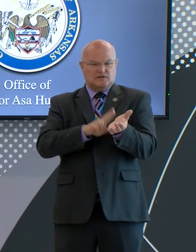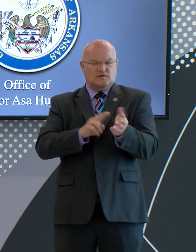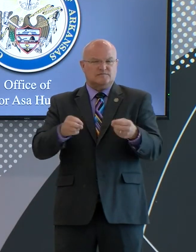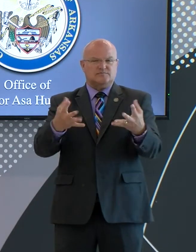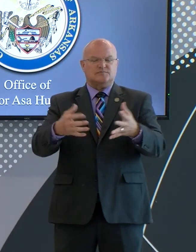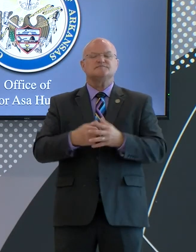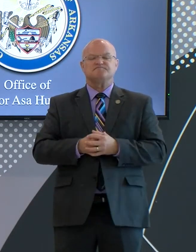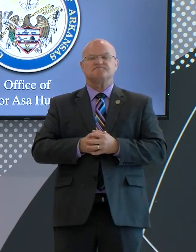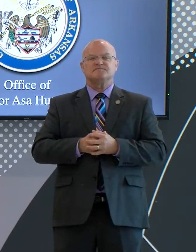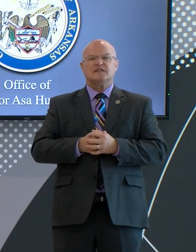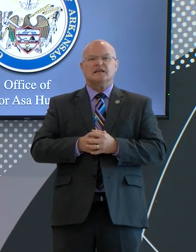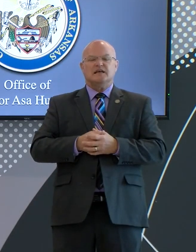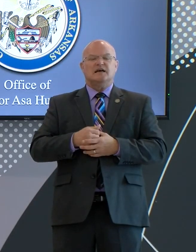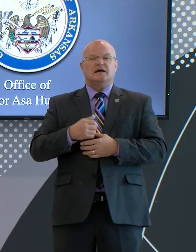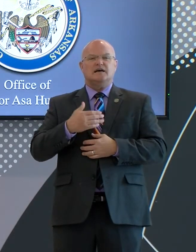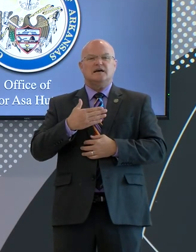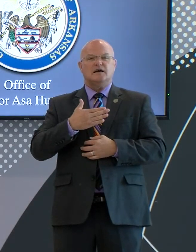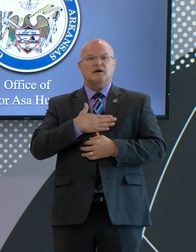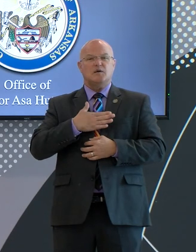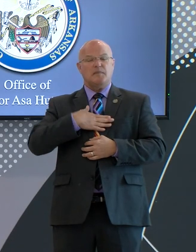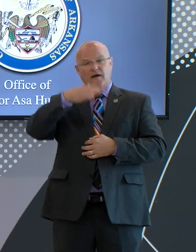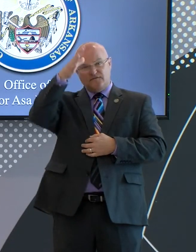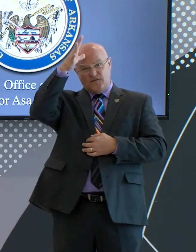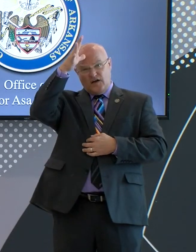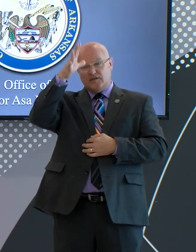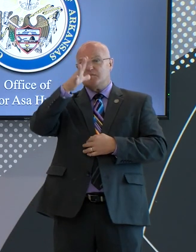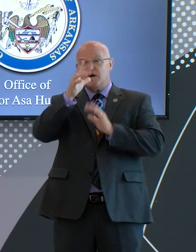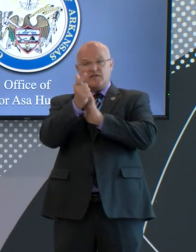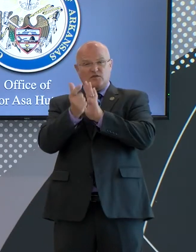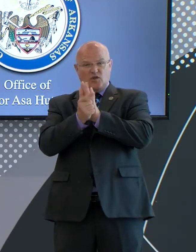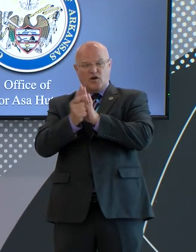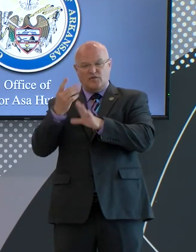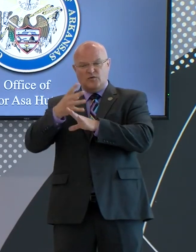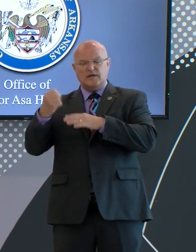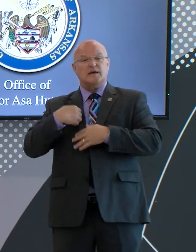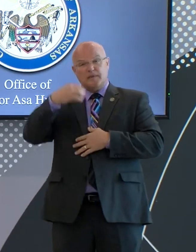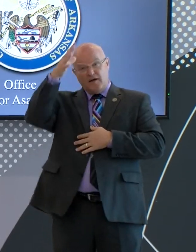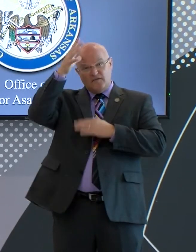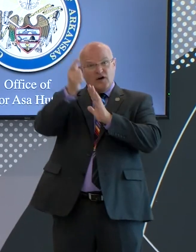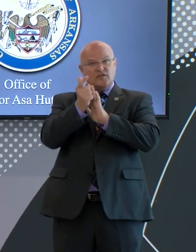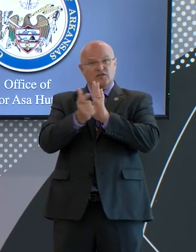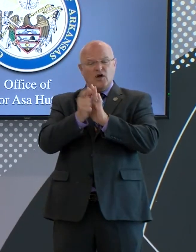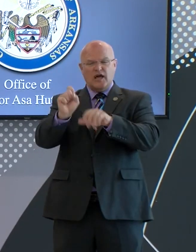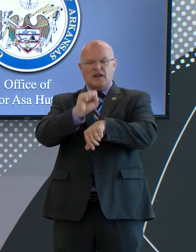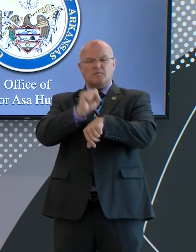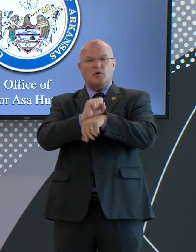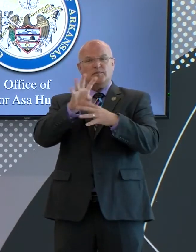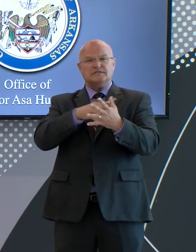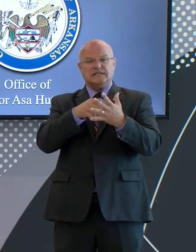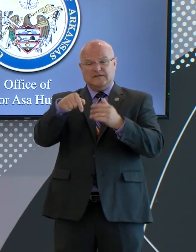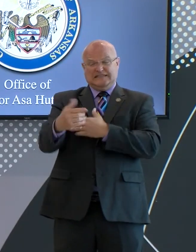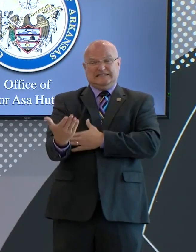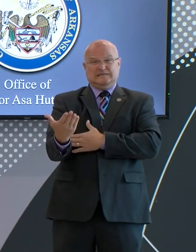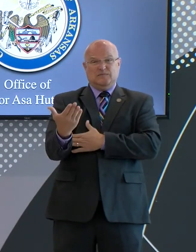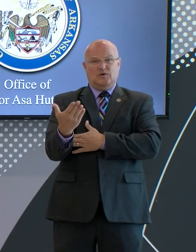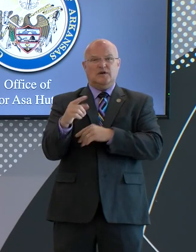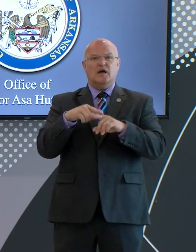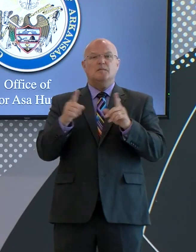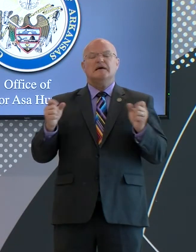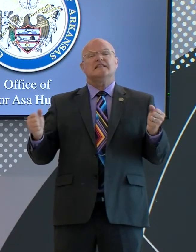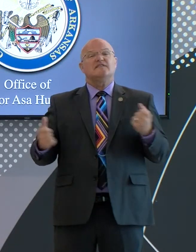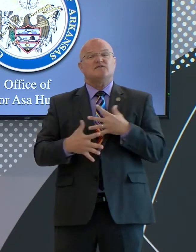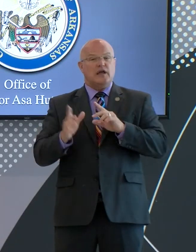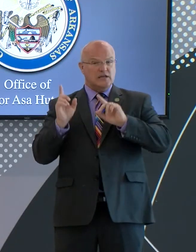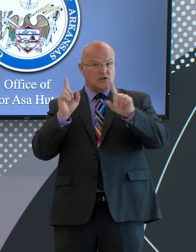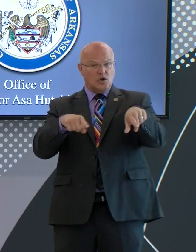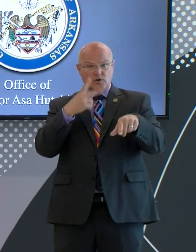had a conversation with my father and mother-in-law over the weekend. My father-in-law had an appointment scheduled for this morning, but they were afraid